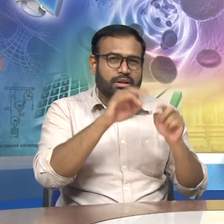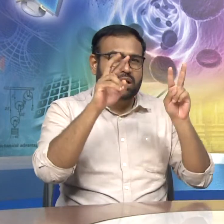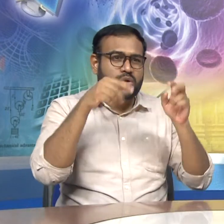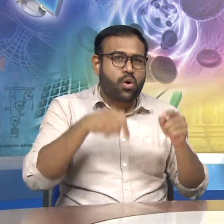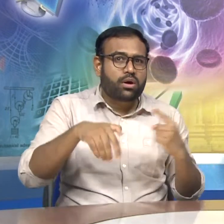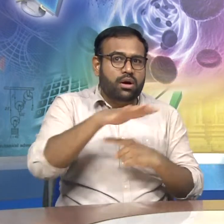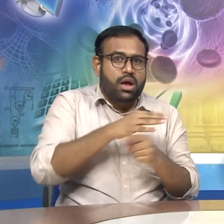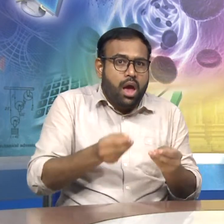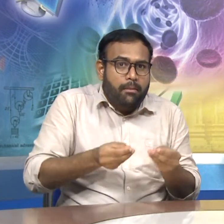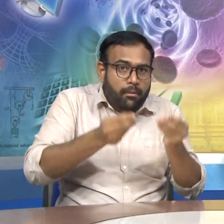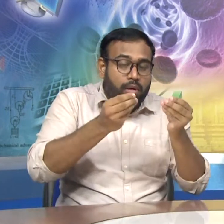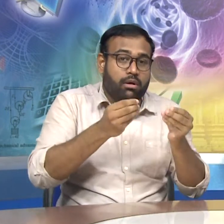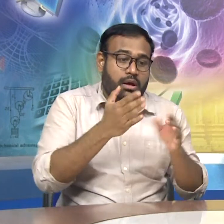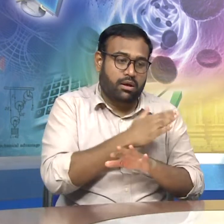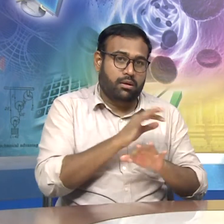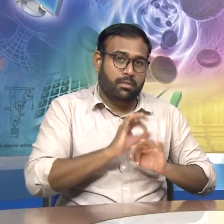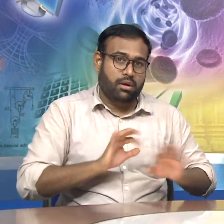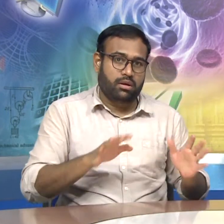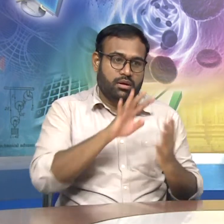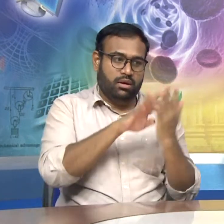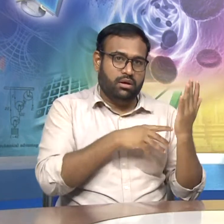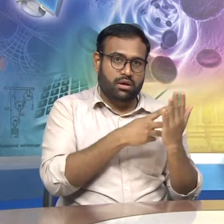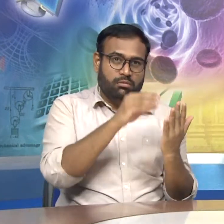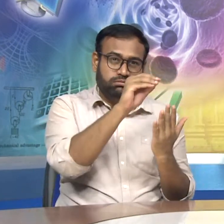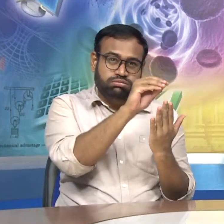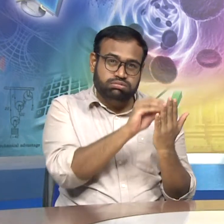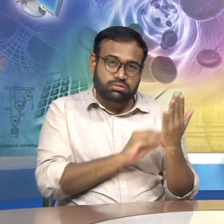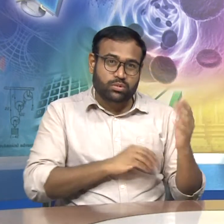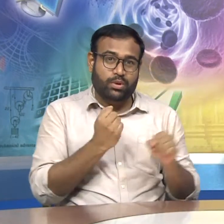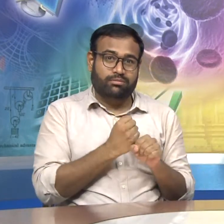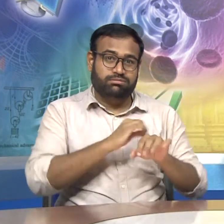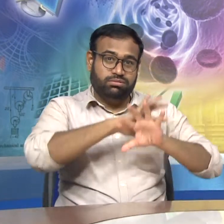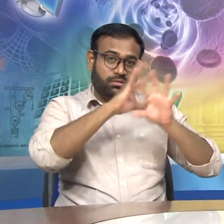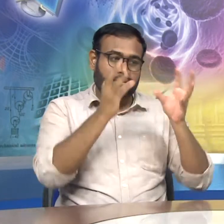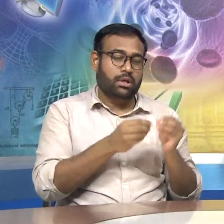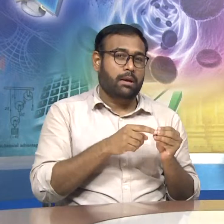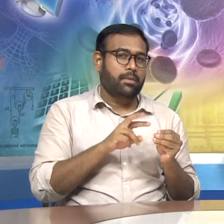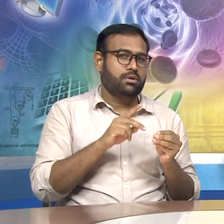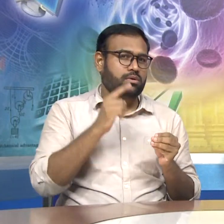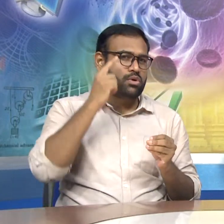users well informed.